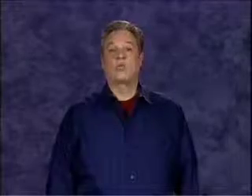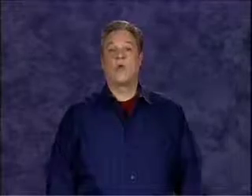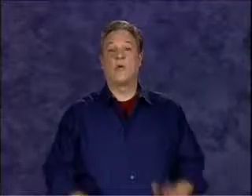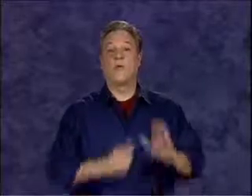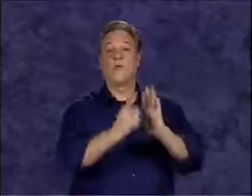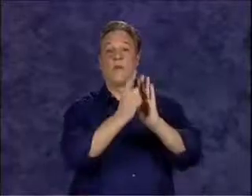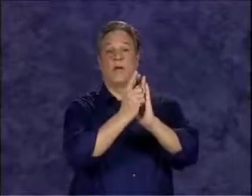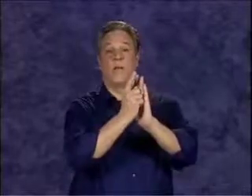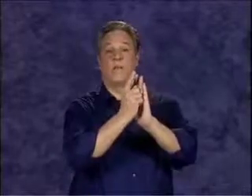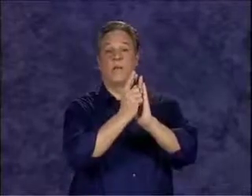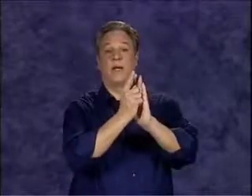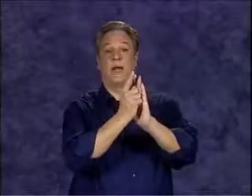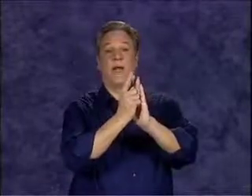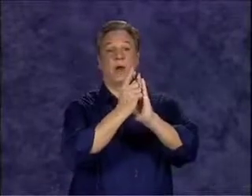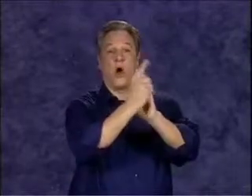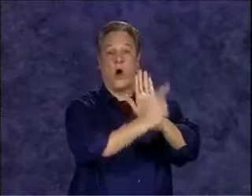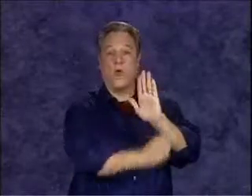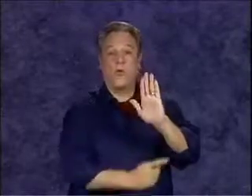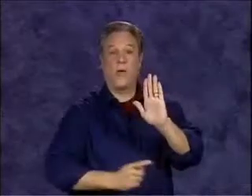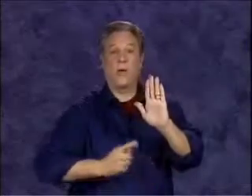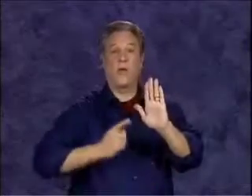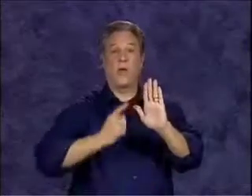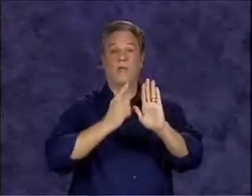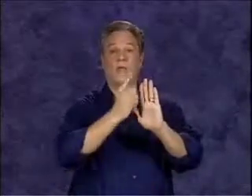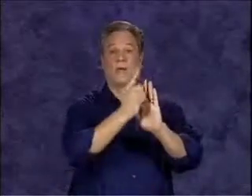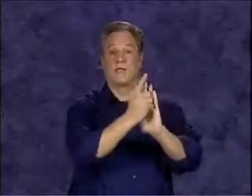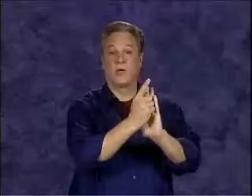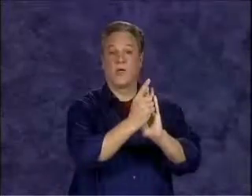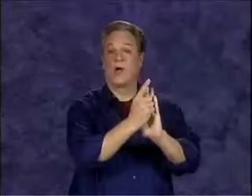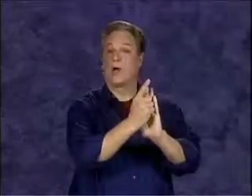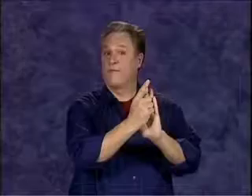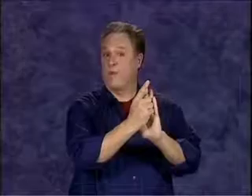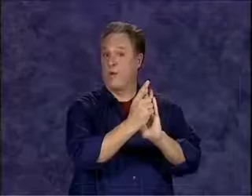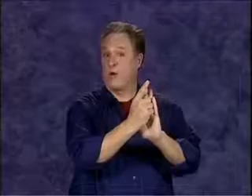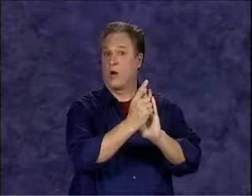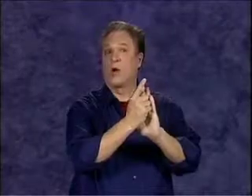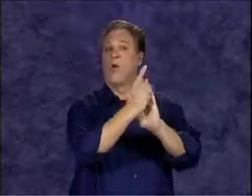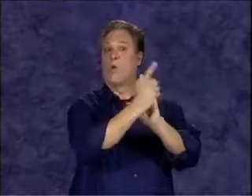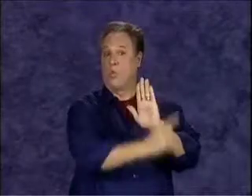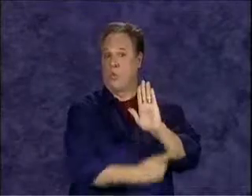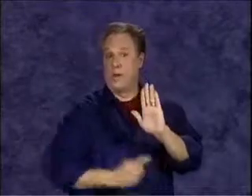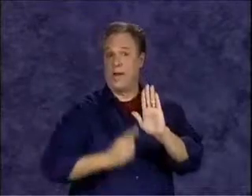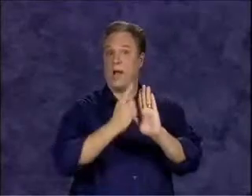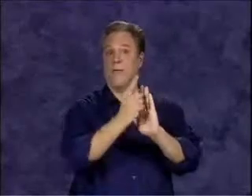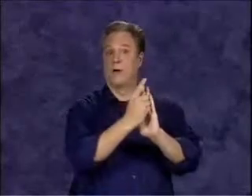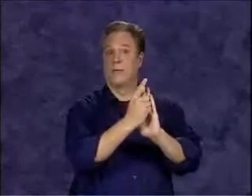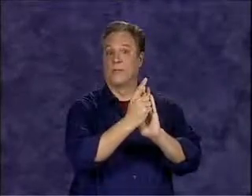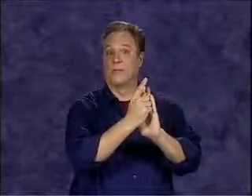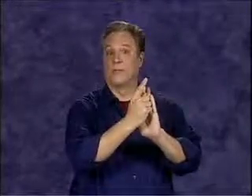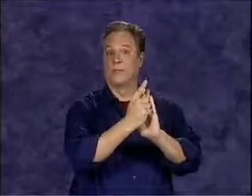Show the movement of the minute hand all the way around the face of the clock for 1 hour.